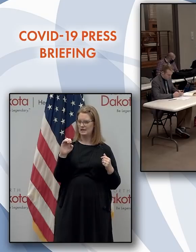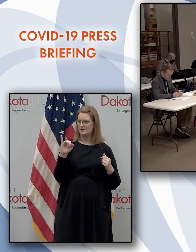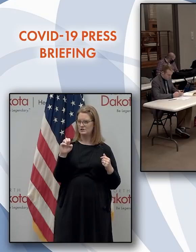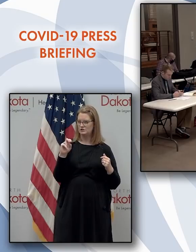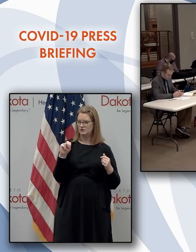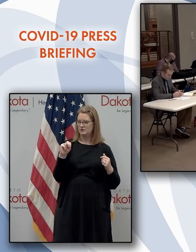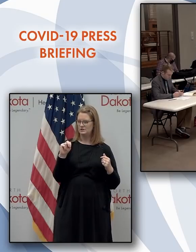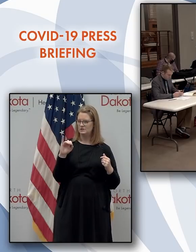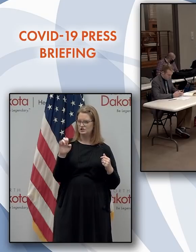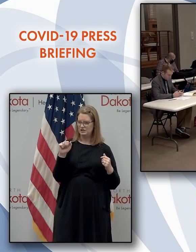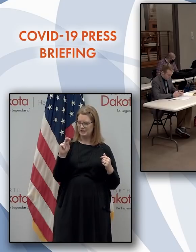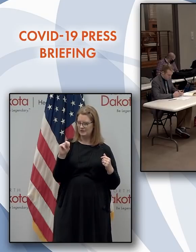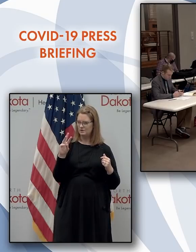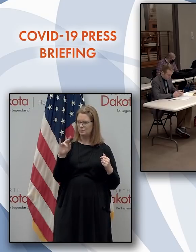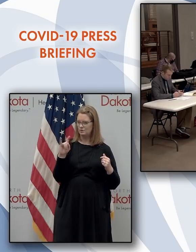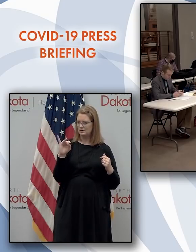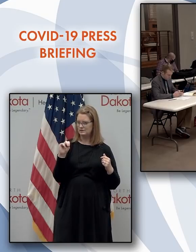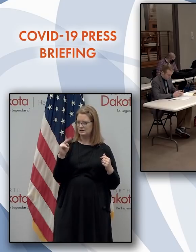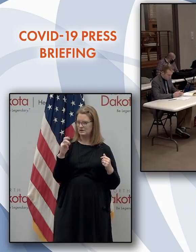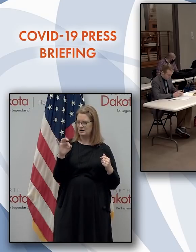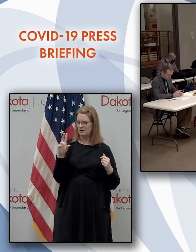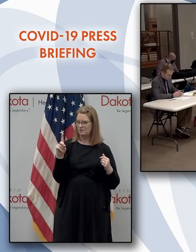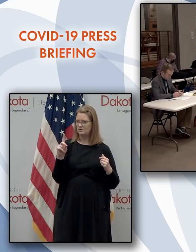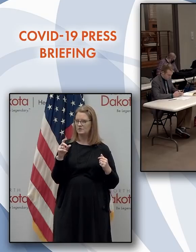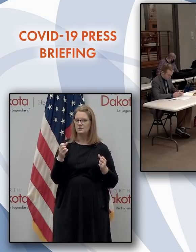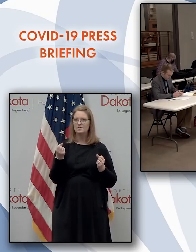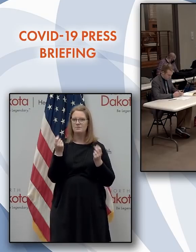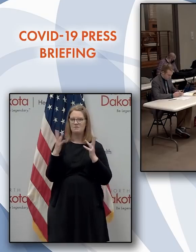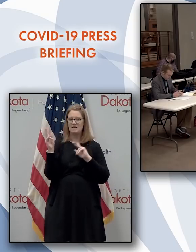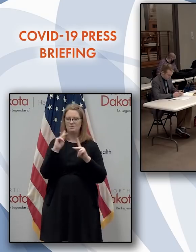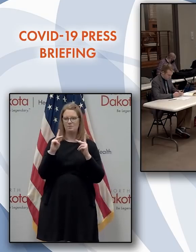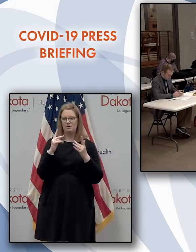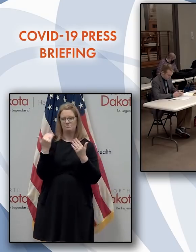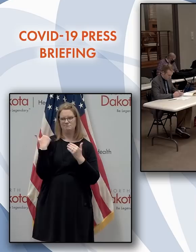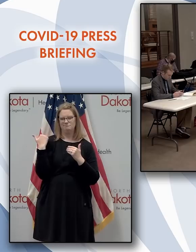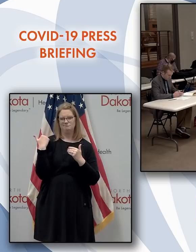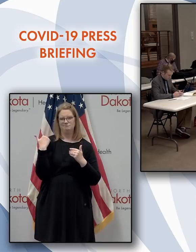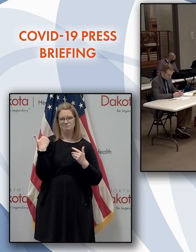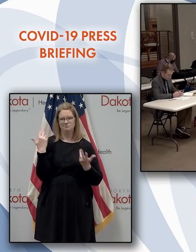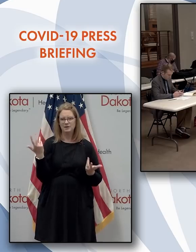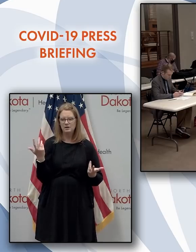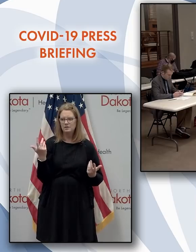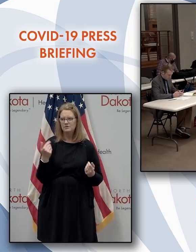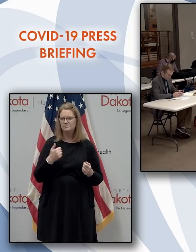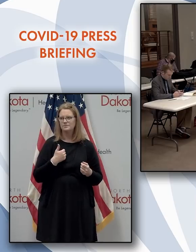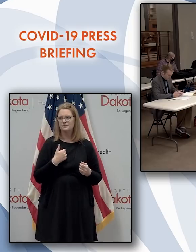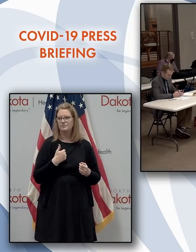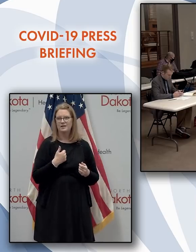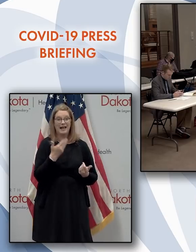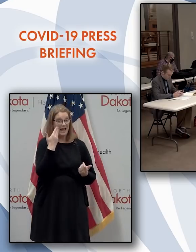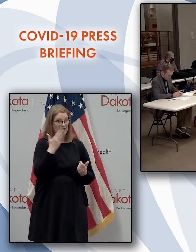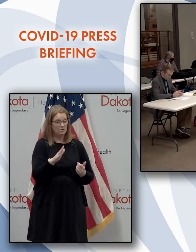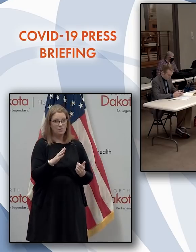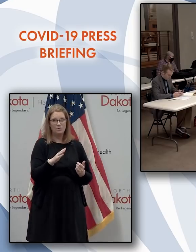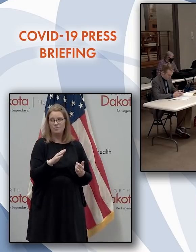Williston Herald. I keep hearing from a growing number of people who say something along the lines of, I don't know anyone who